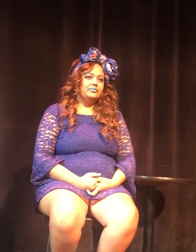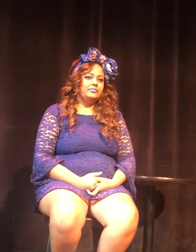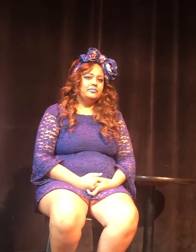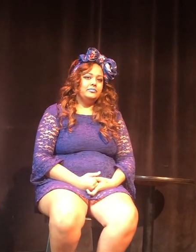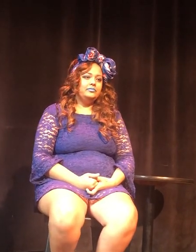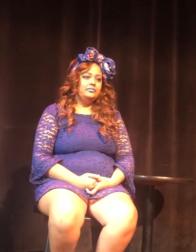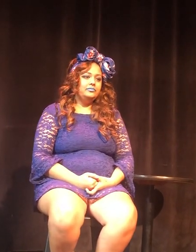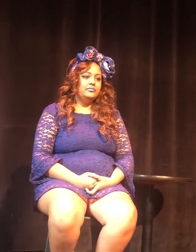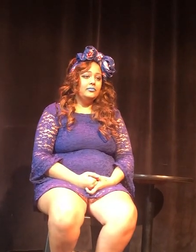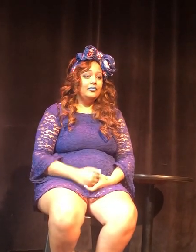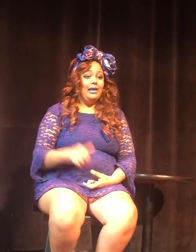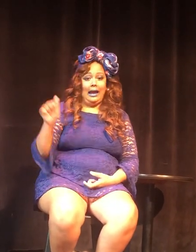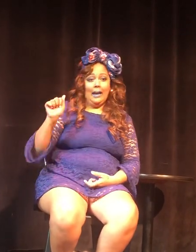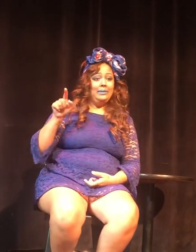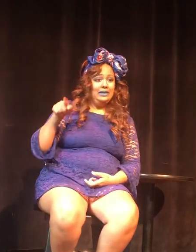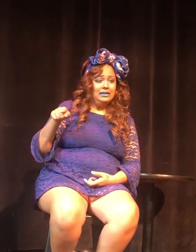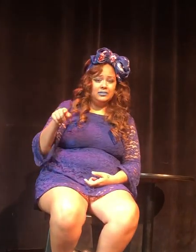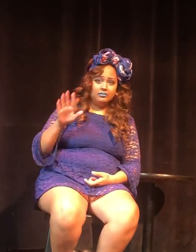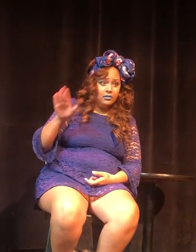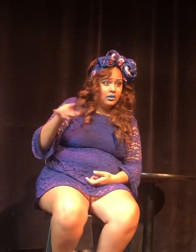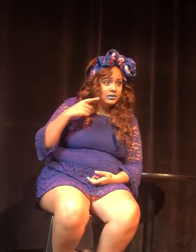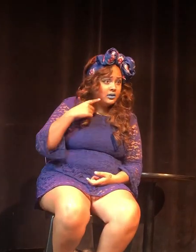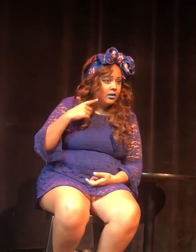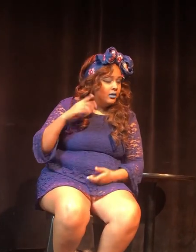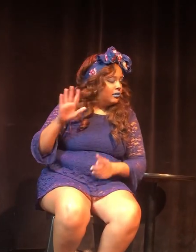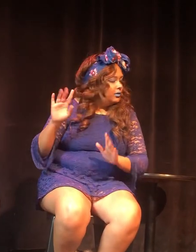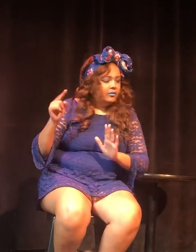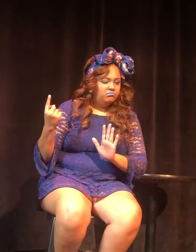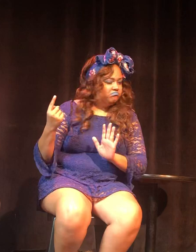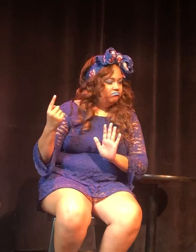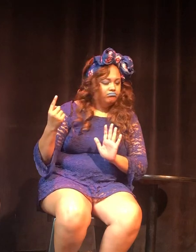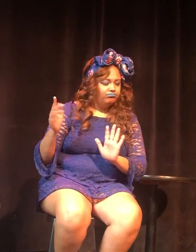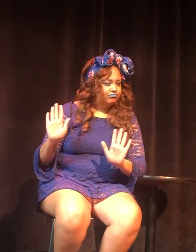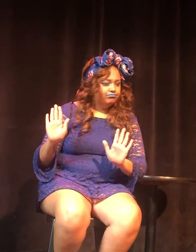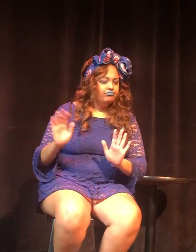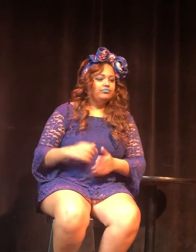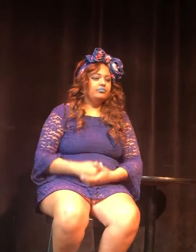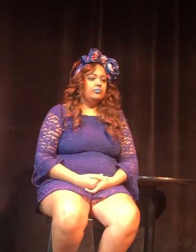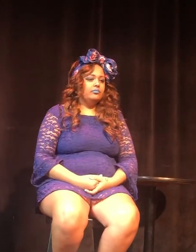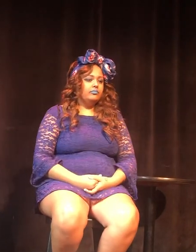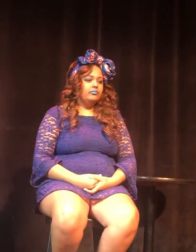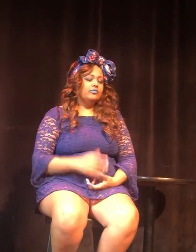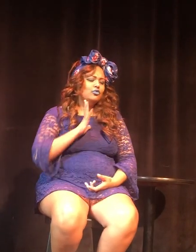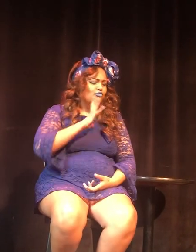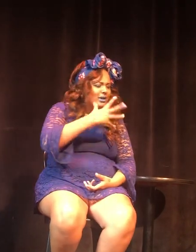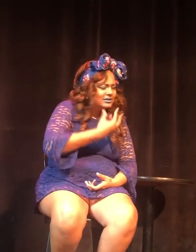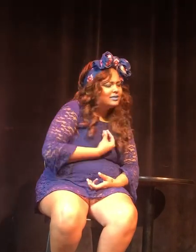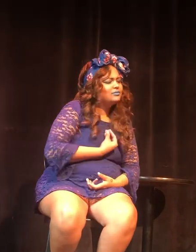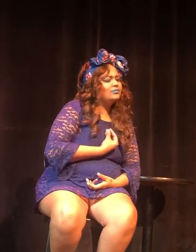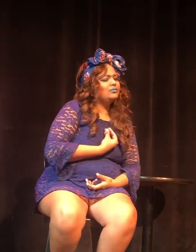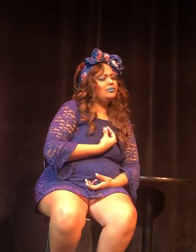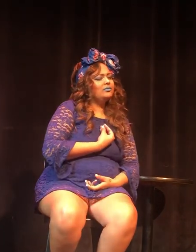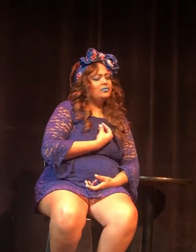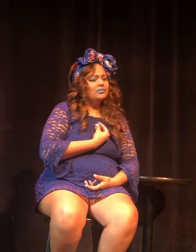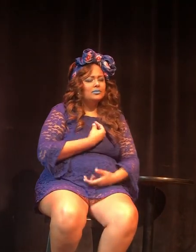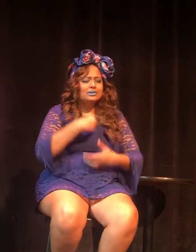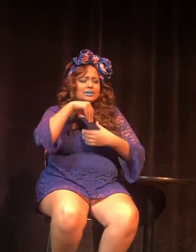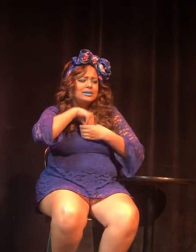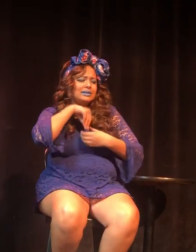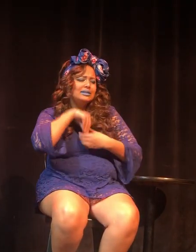Abby said, Not just gay animals. Trans animals. Intersex animals.